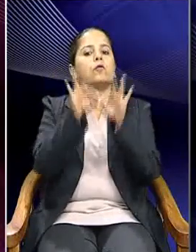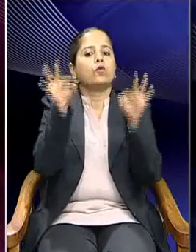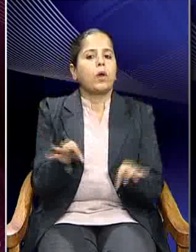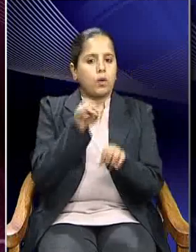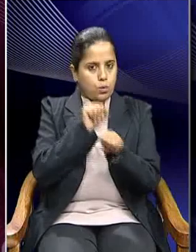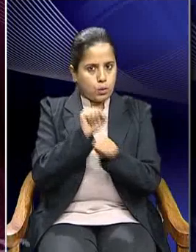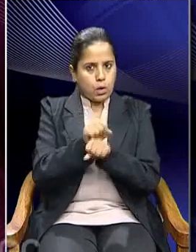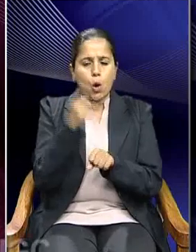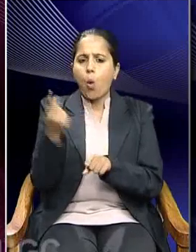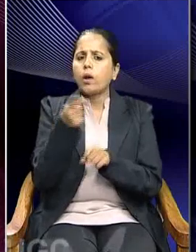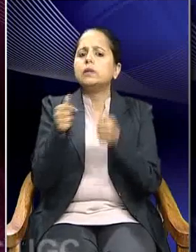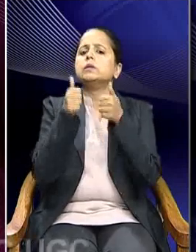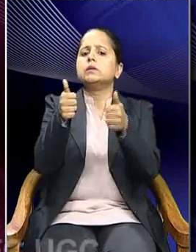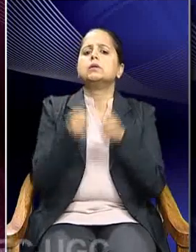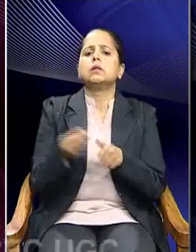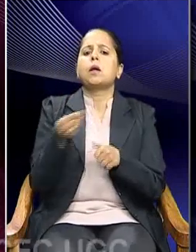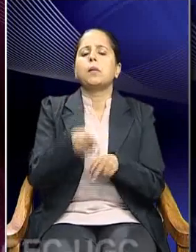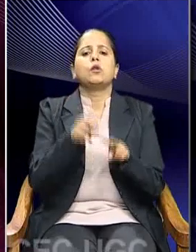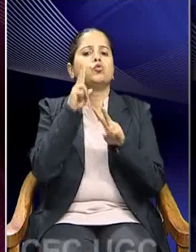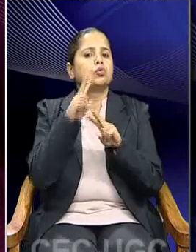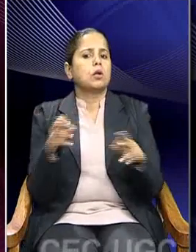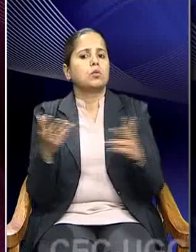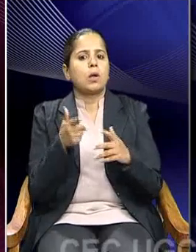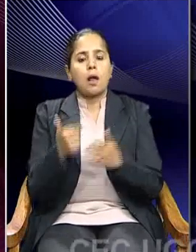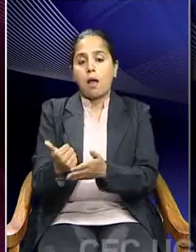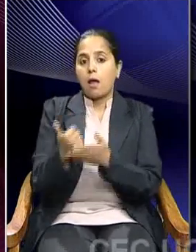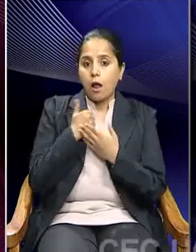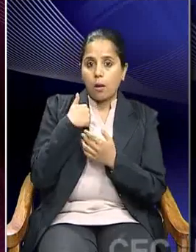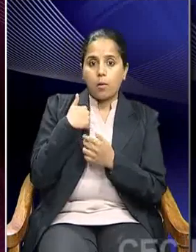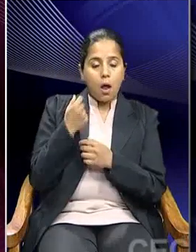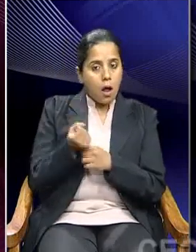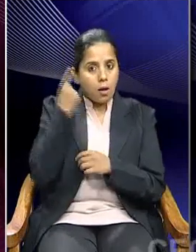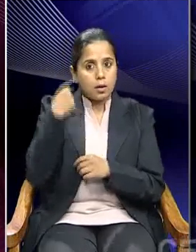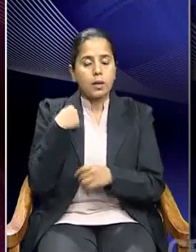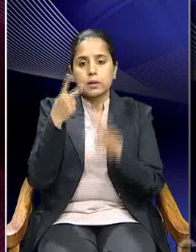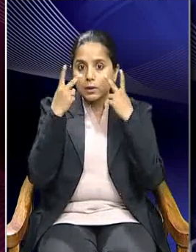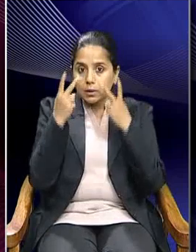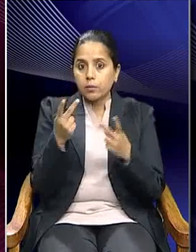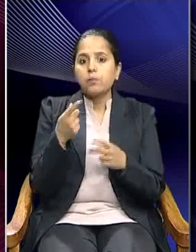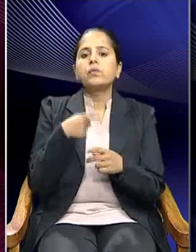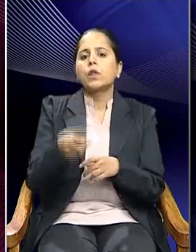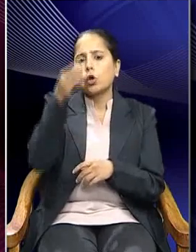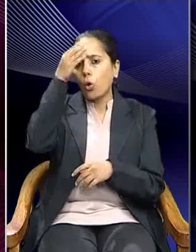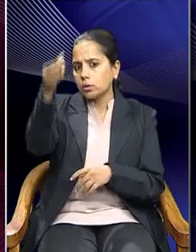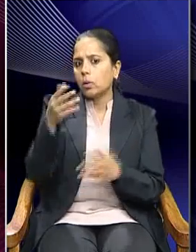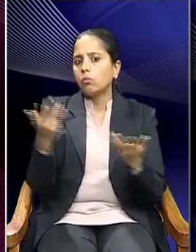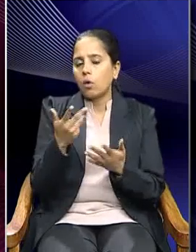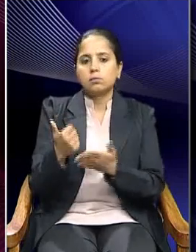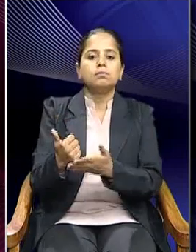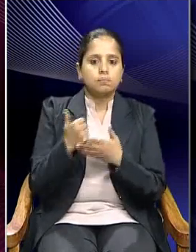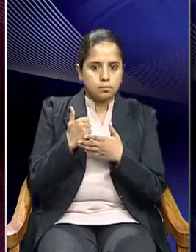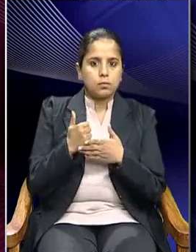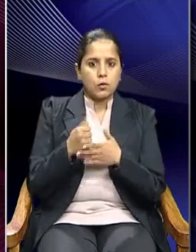the outcome of certain research and helps us to understand a concepts. They are